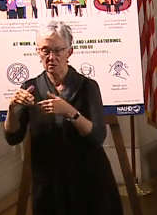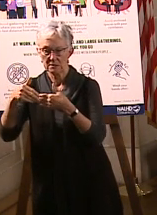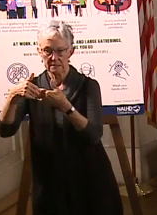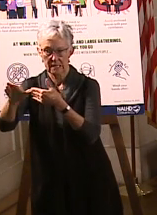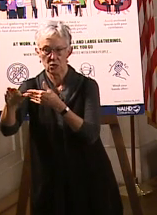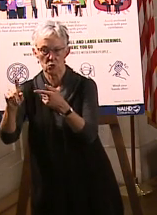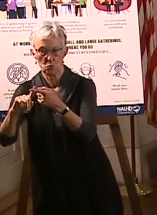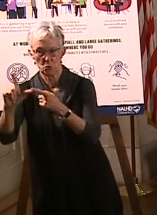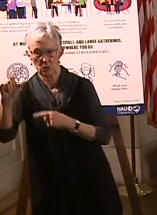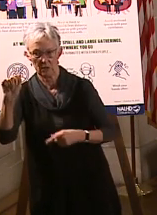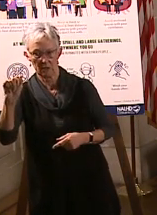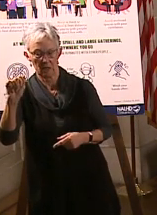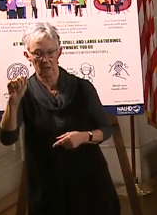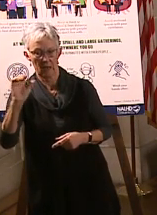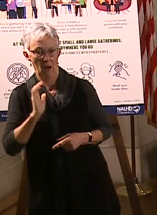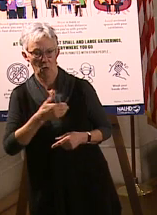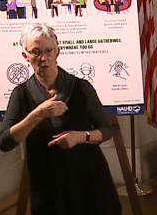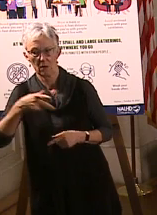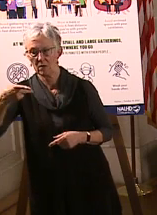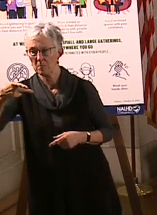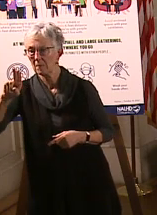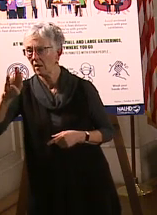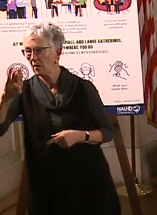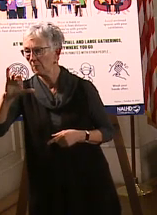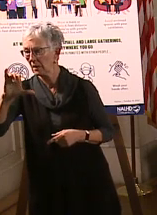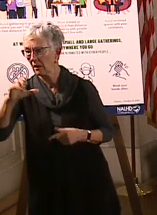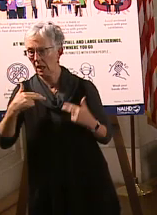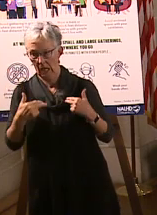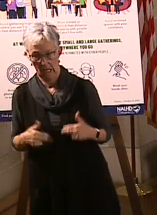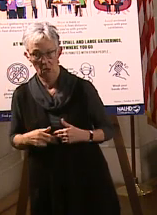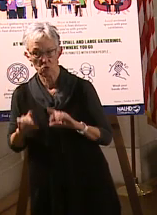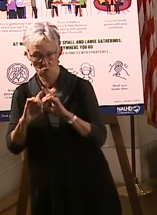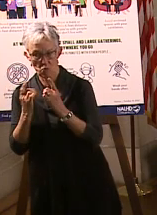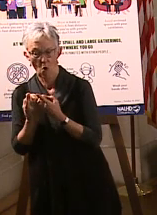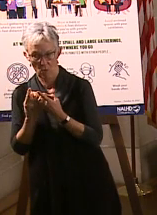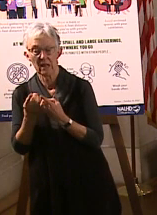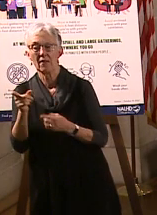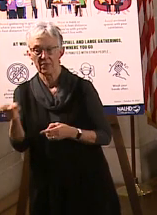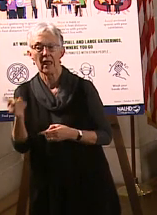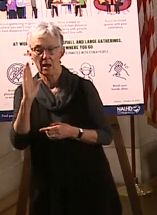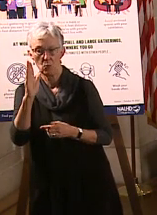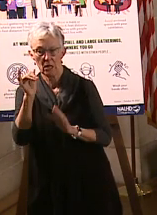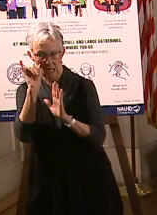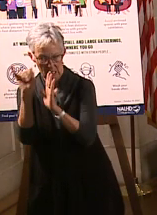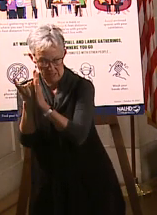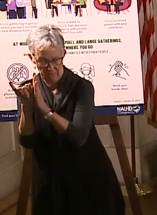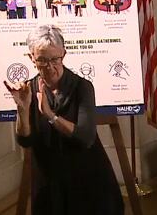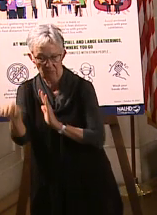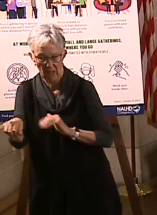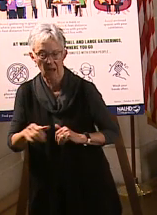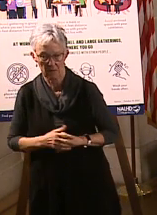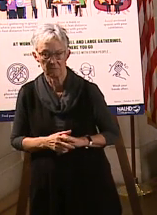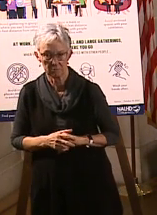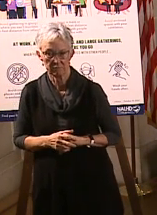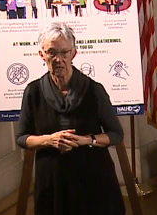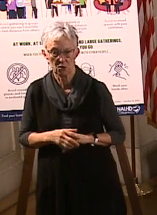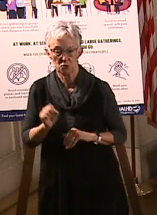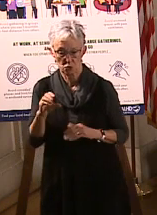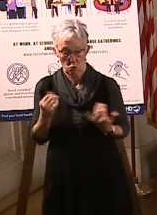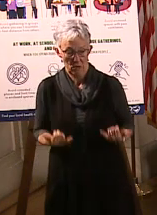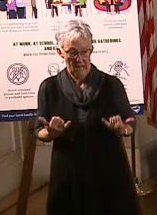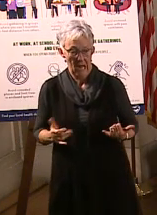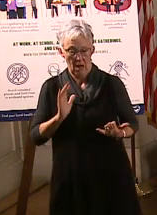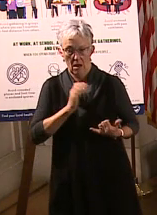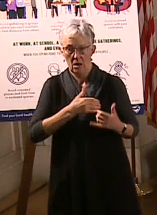to determine that. And the way I understand it, Governor, is the Nebraska Public Health Lab at this point in time is purchasing and should have it up